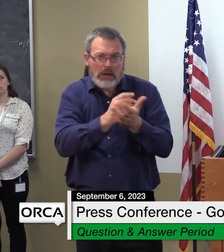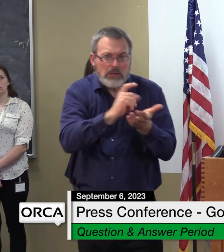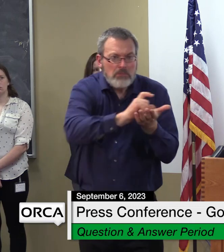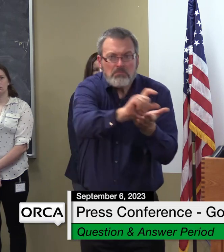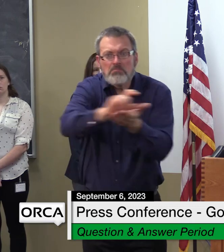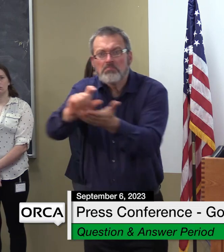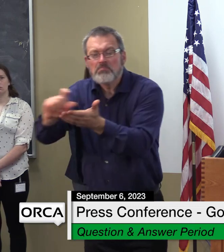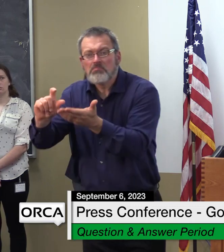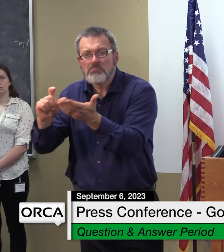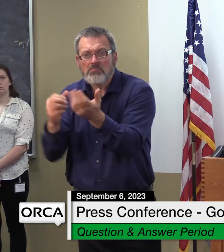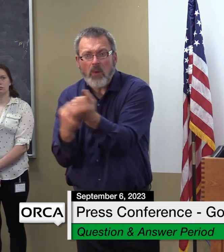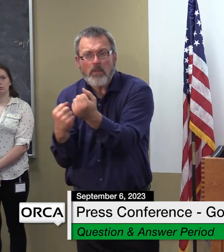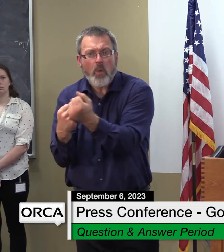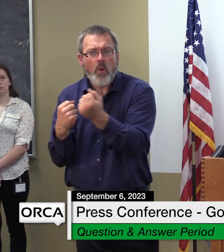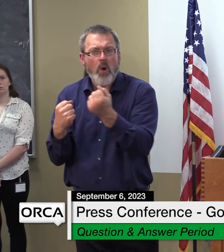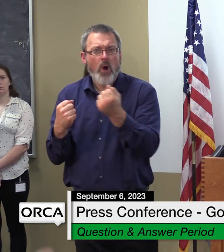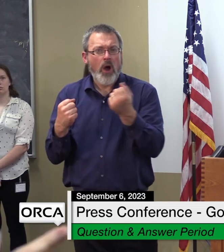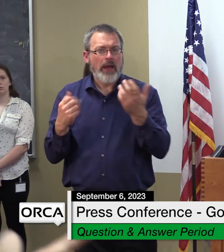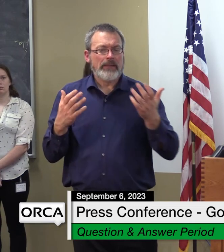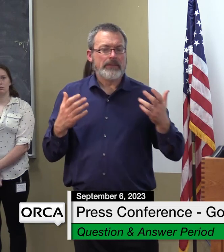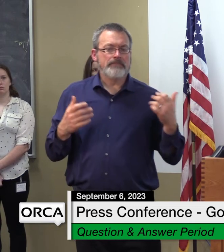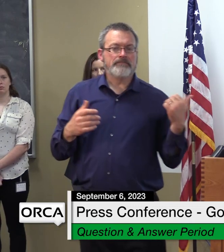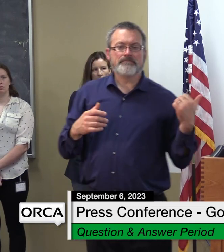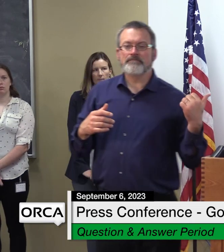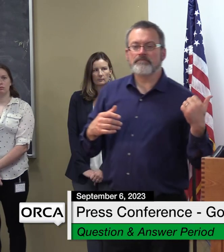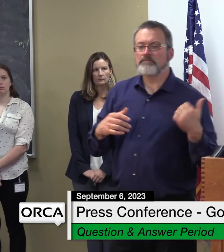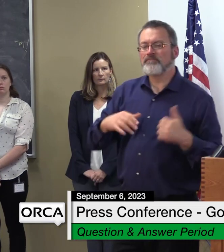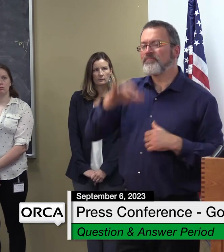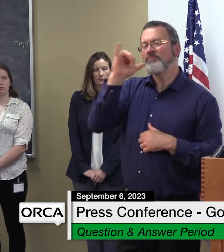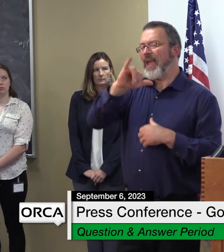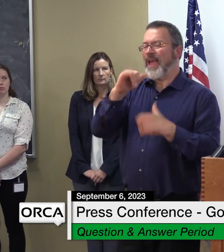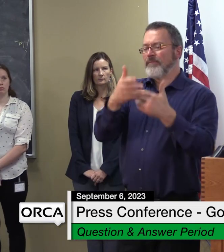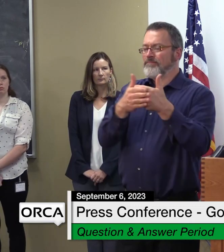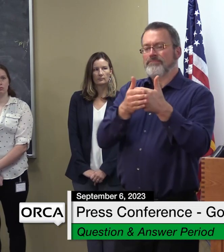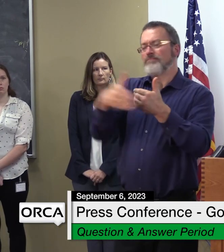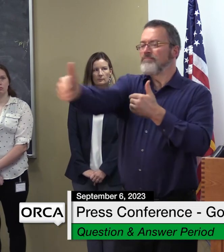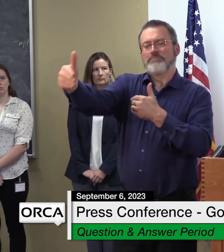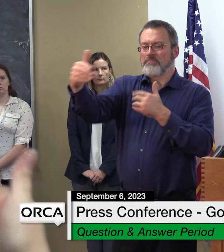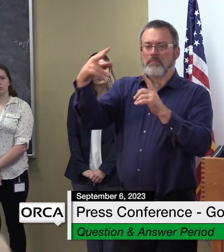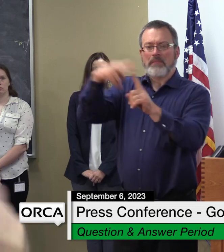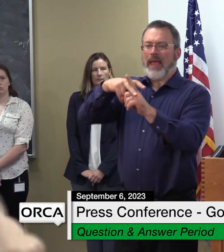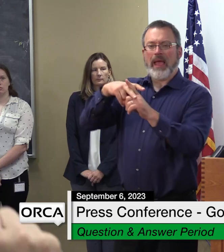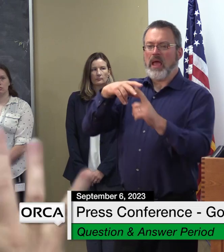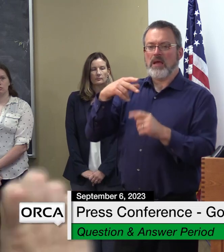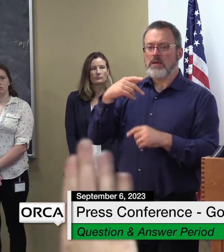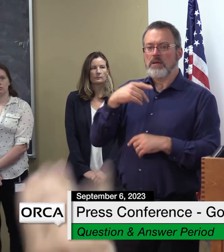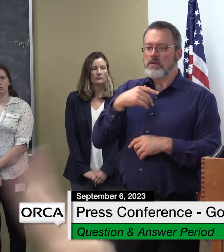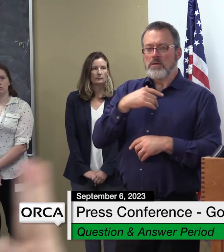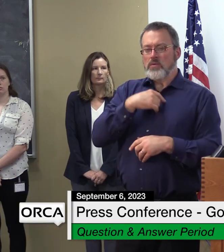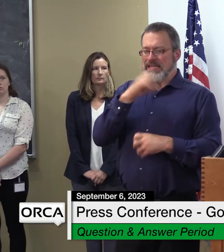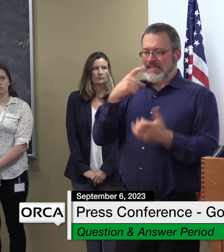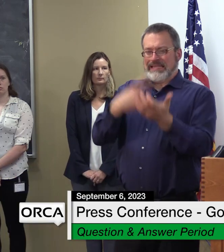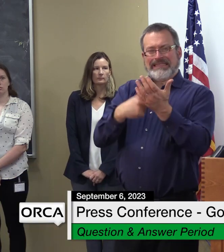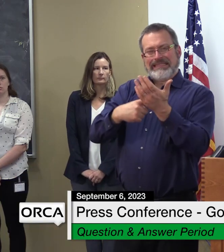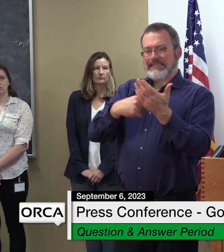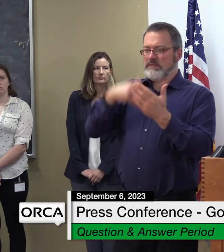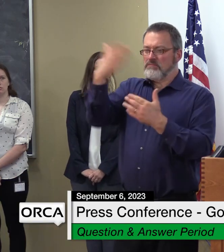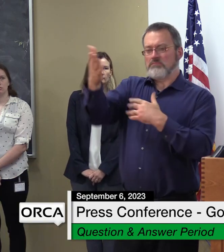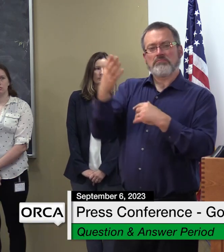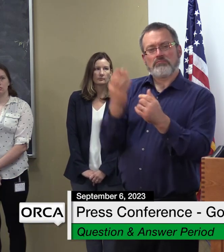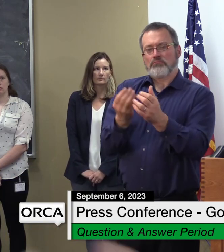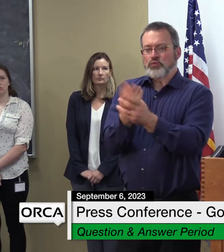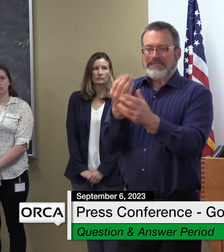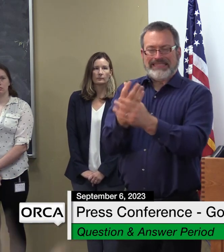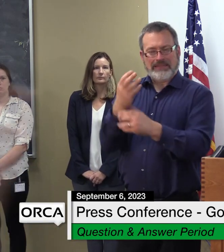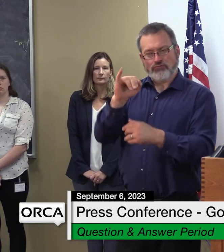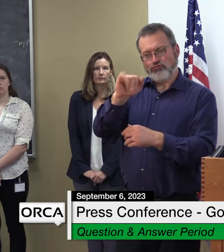this is a longer-term conversation that will probably happen in January, February, March with the legislature. Don't know